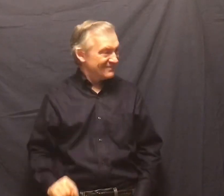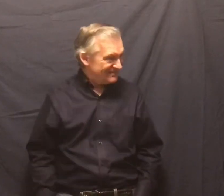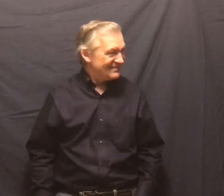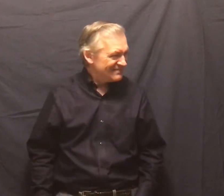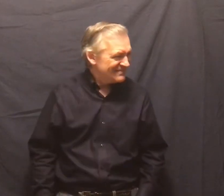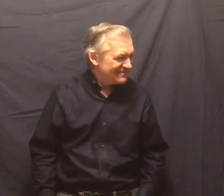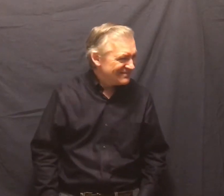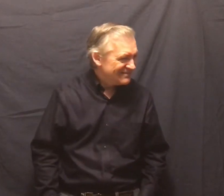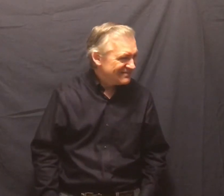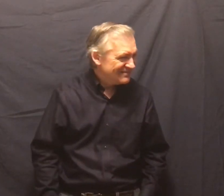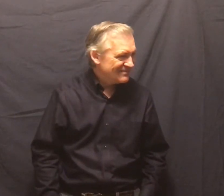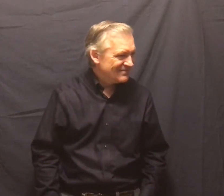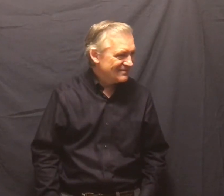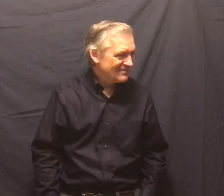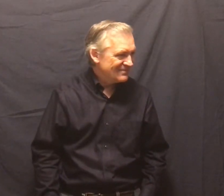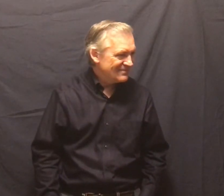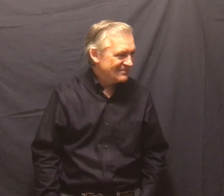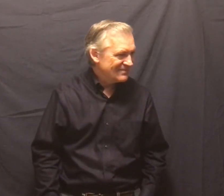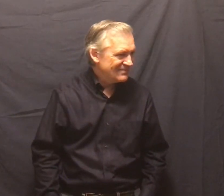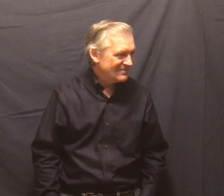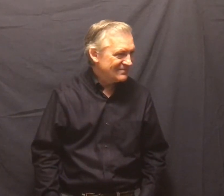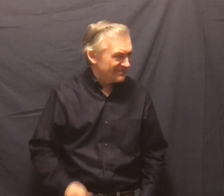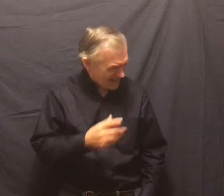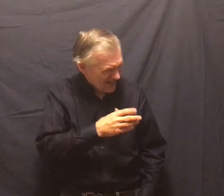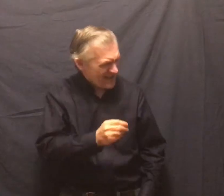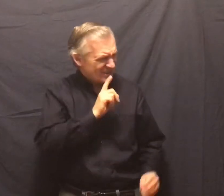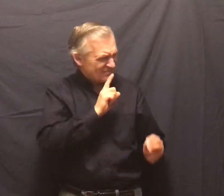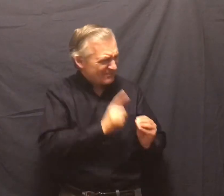And tomatoes, they're easy to can.